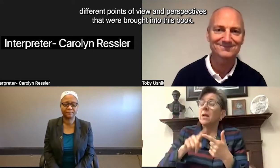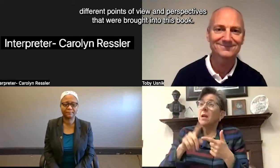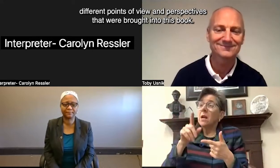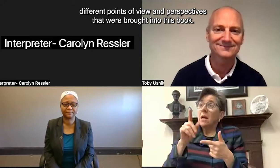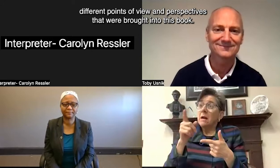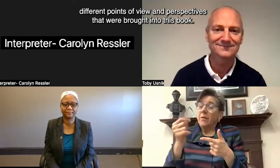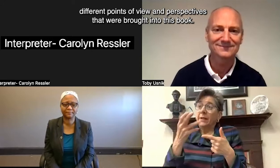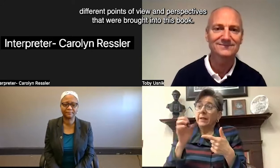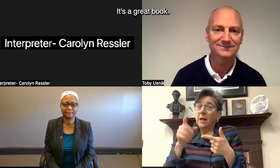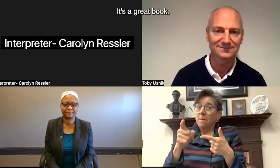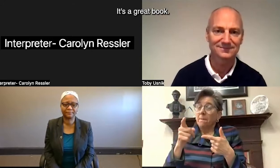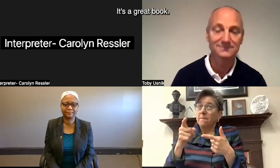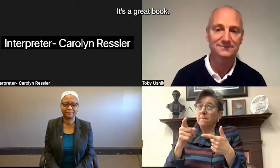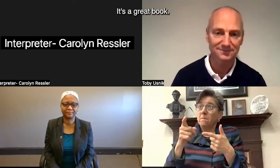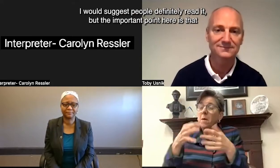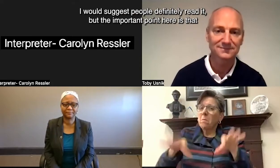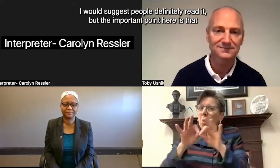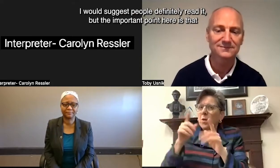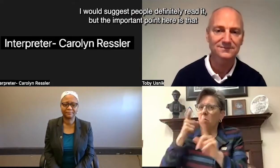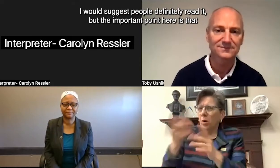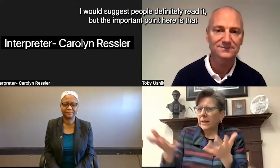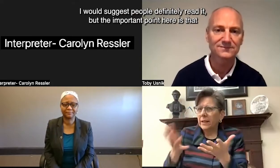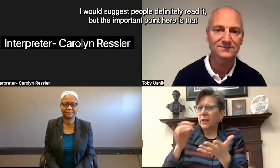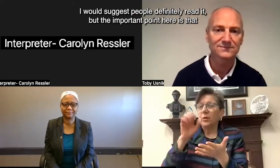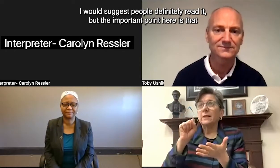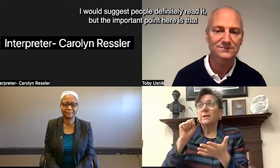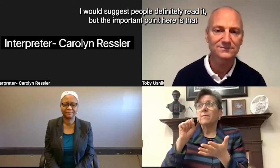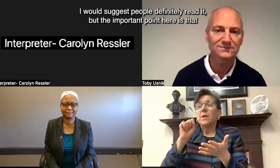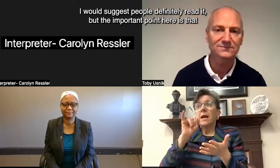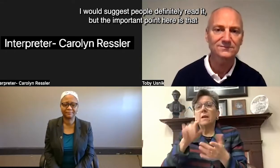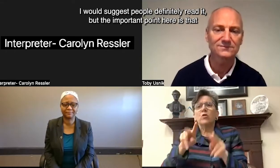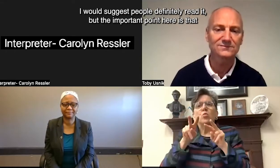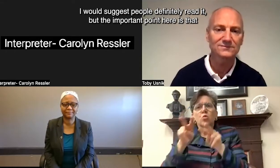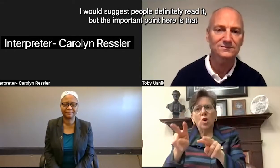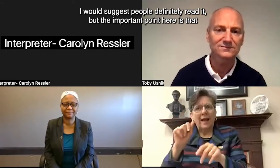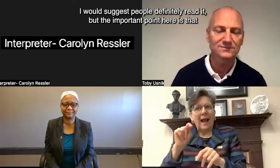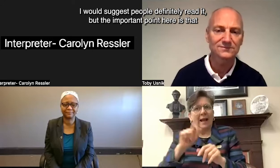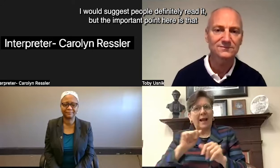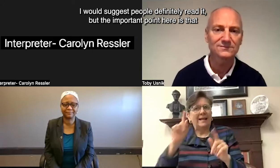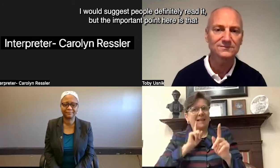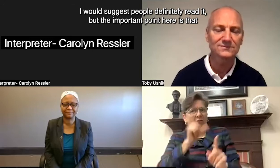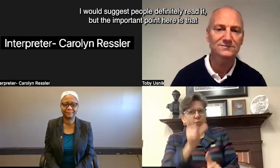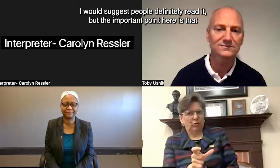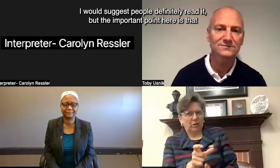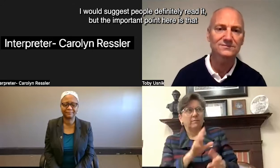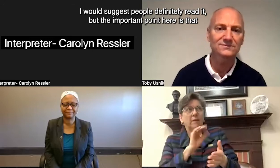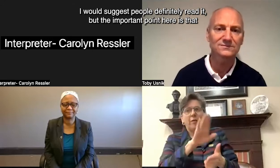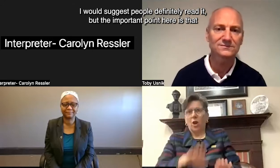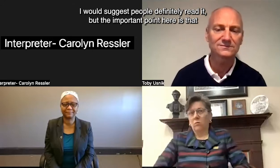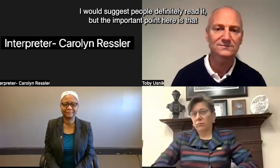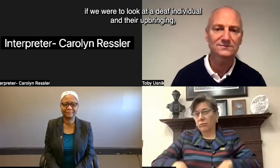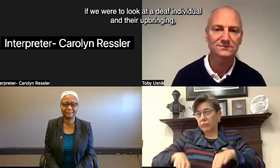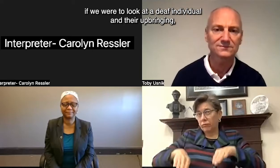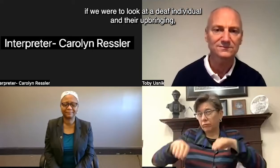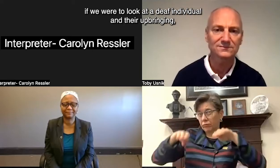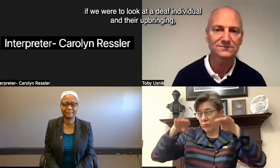great book. I would suggest people definitely read it. But the important point here is that if we're to look at a